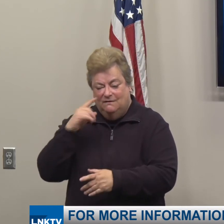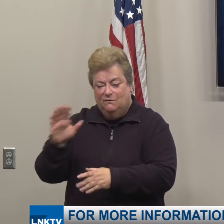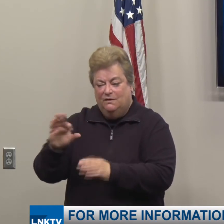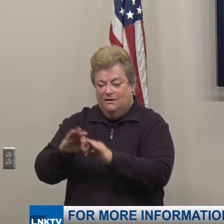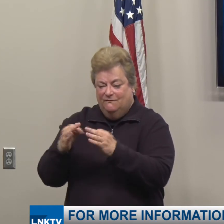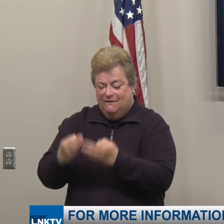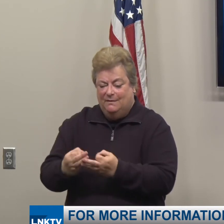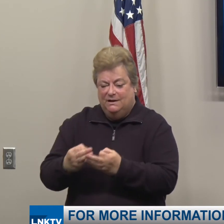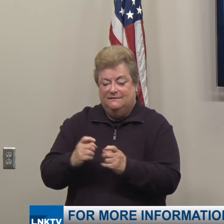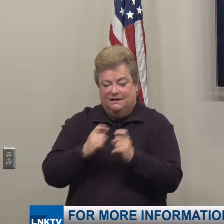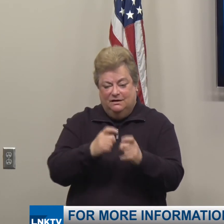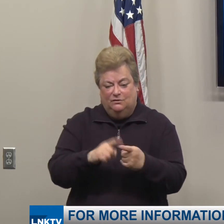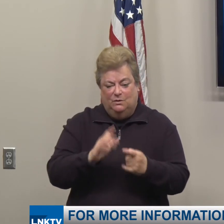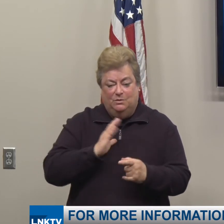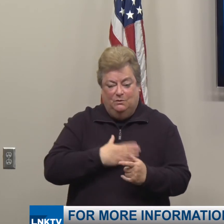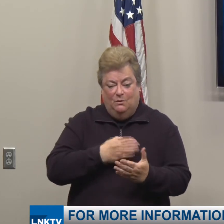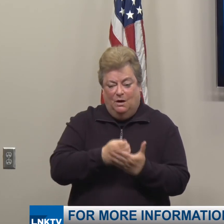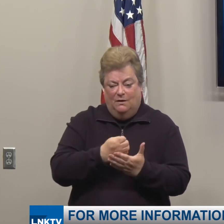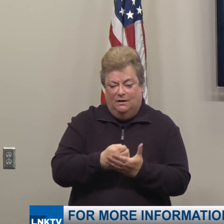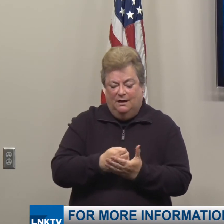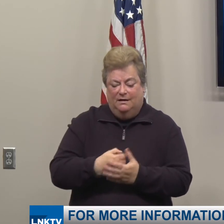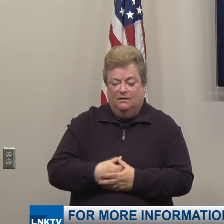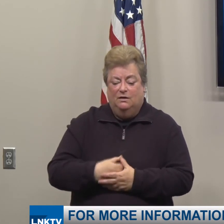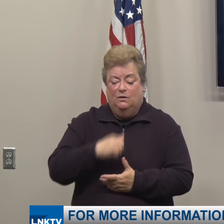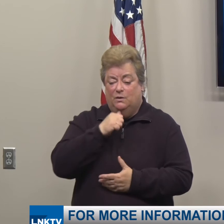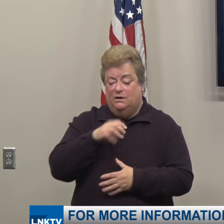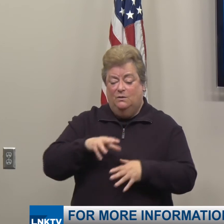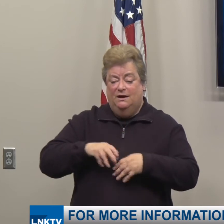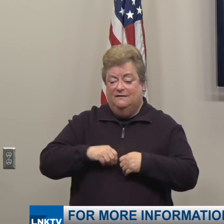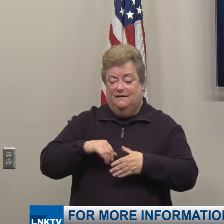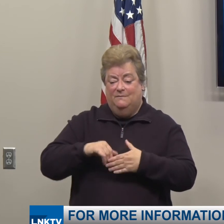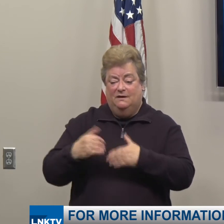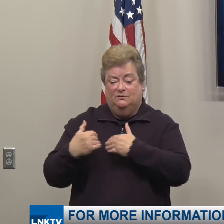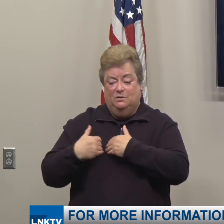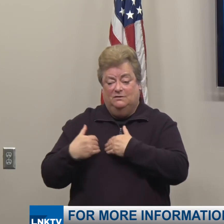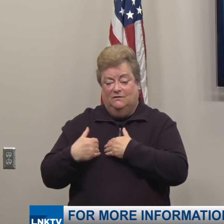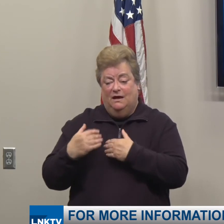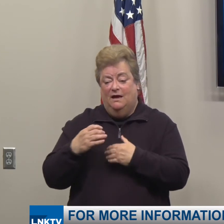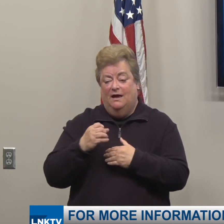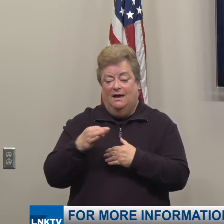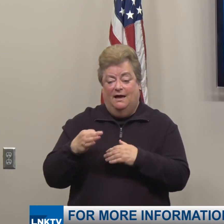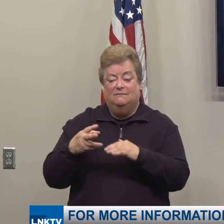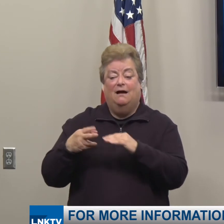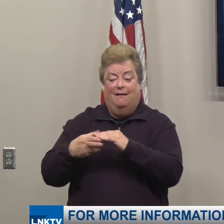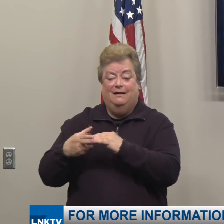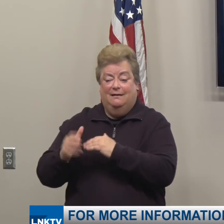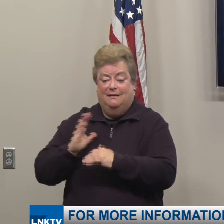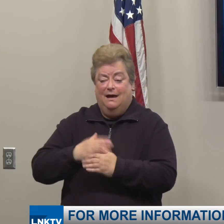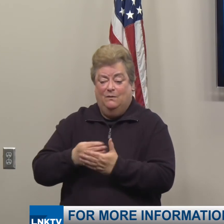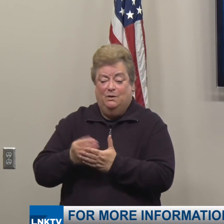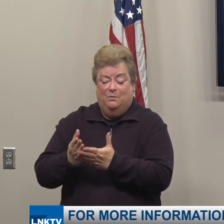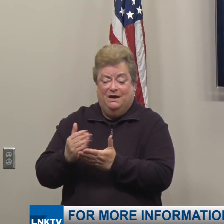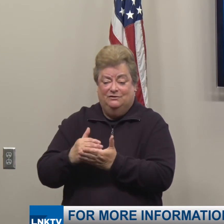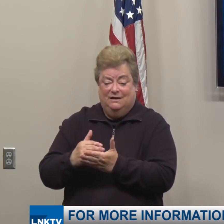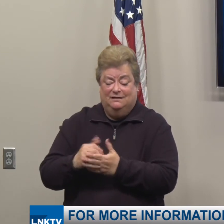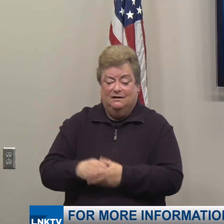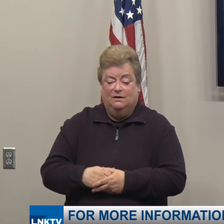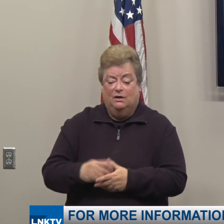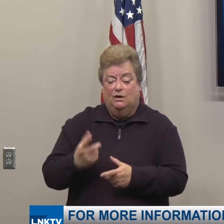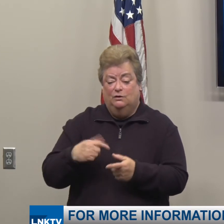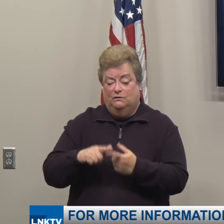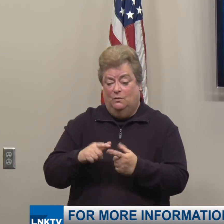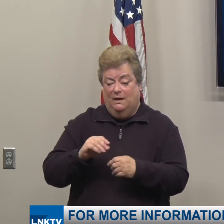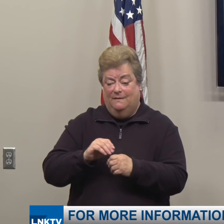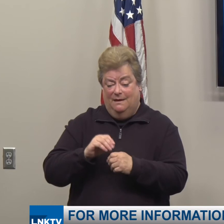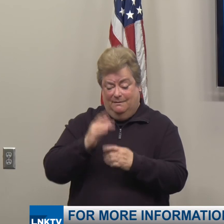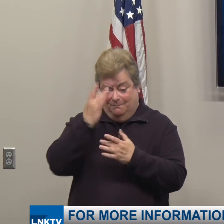economy. We do not take the responsibility of crafting our budget lightly. And that's why when the pandemic